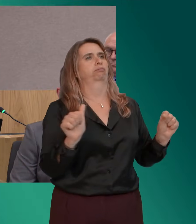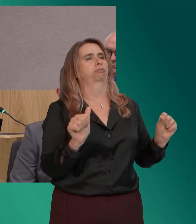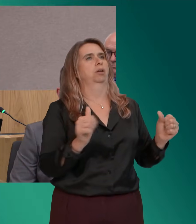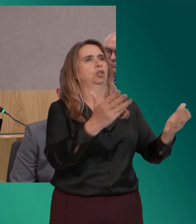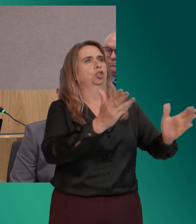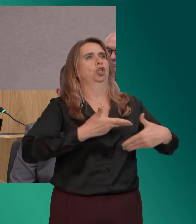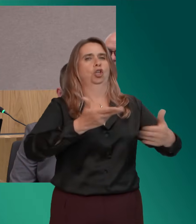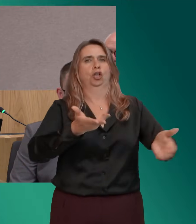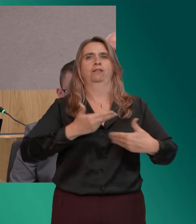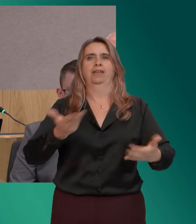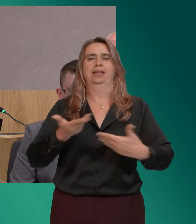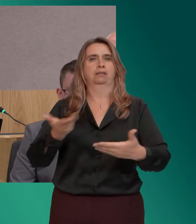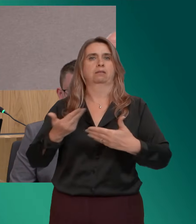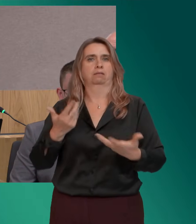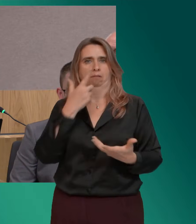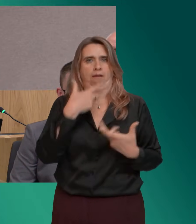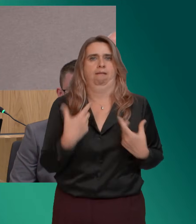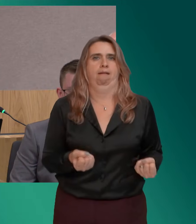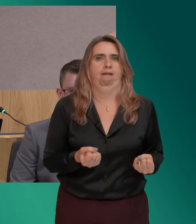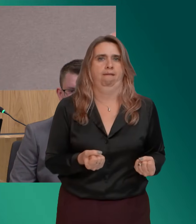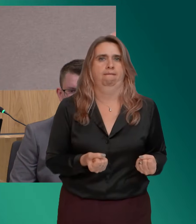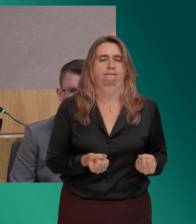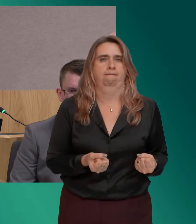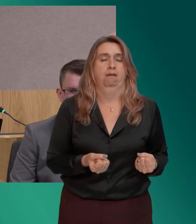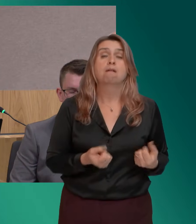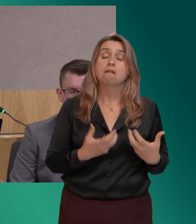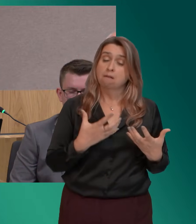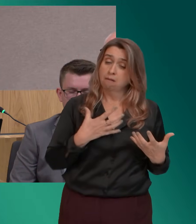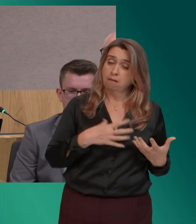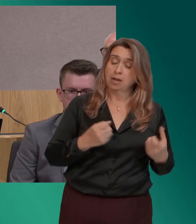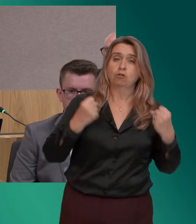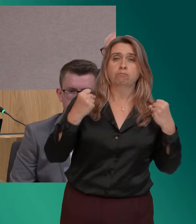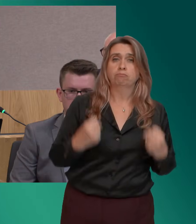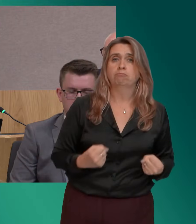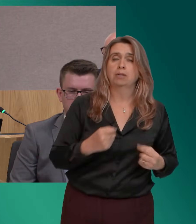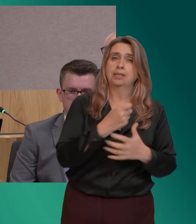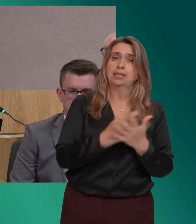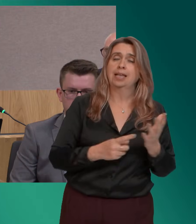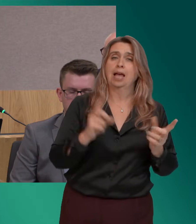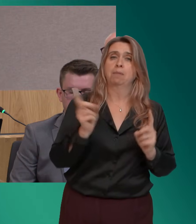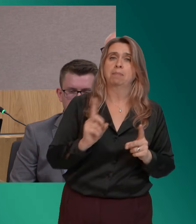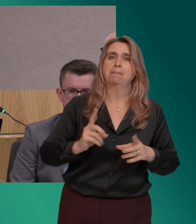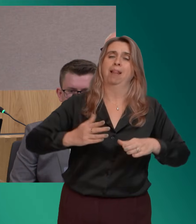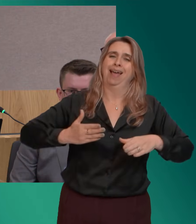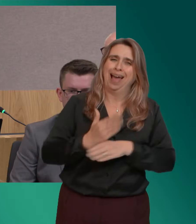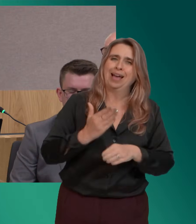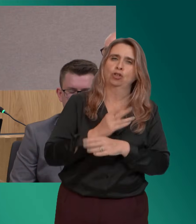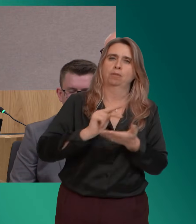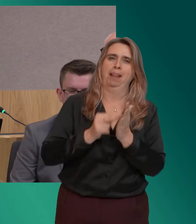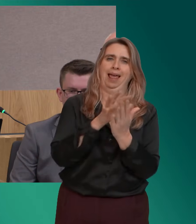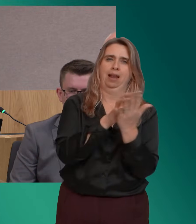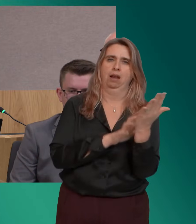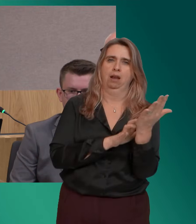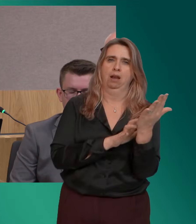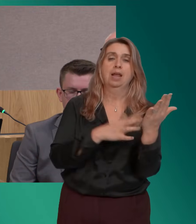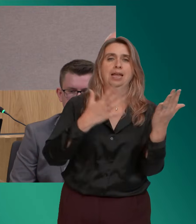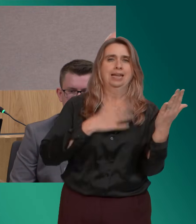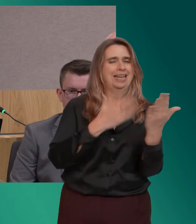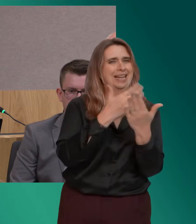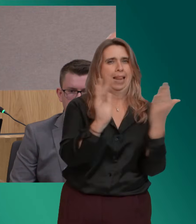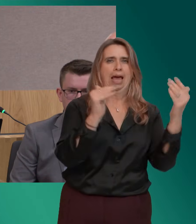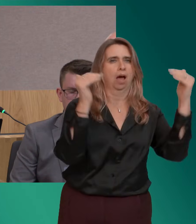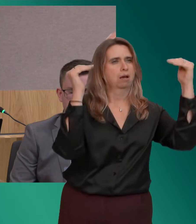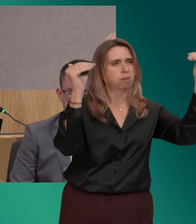at the level of intent. We need a robust Disabled People's Rights Action Plan with measurable outcomes,